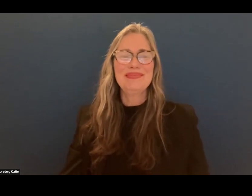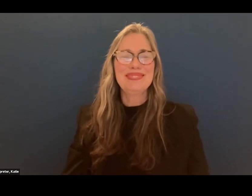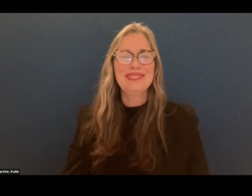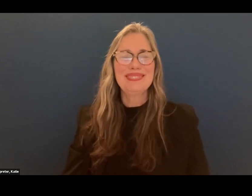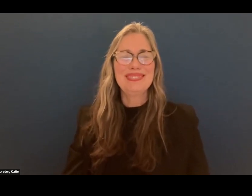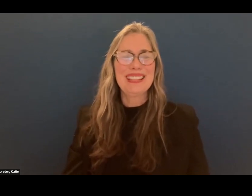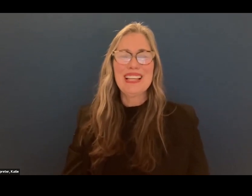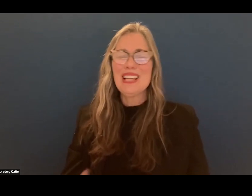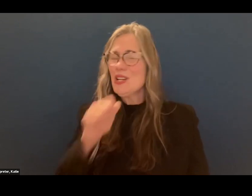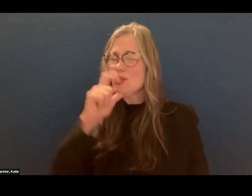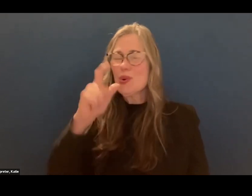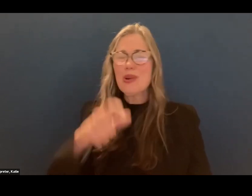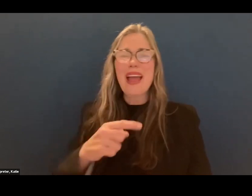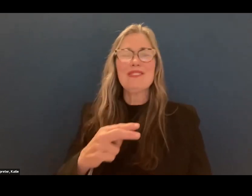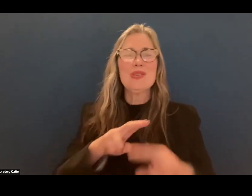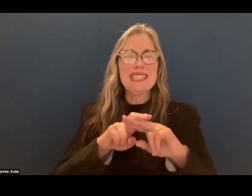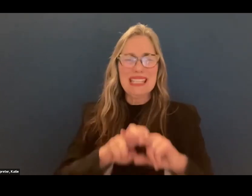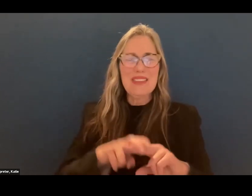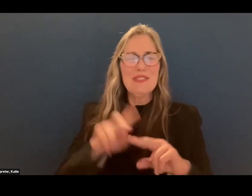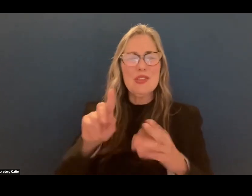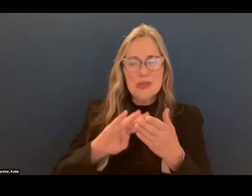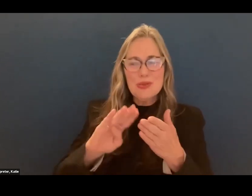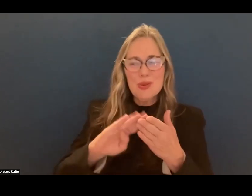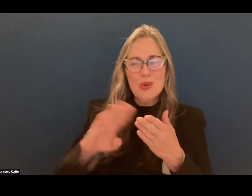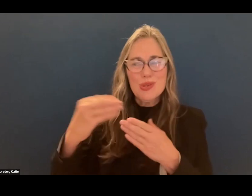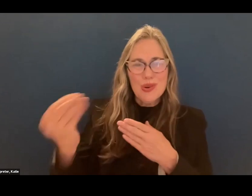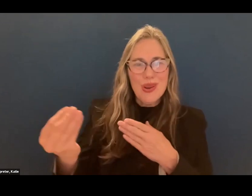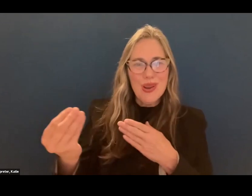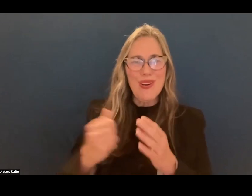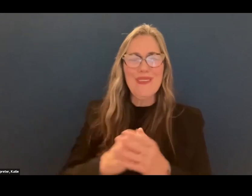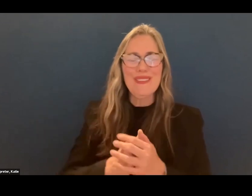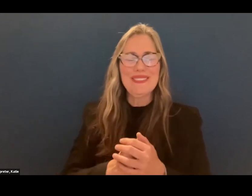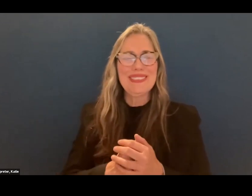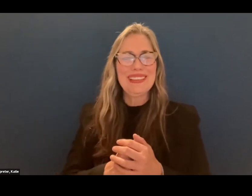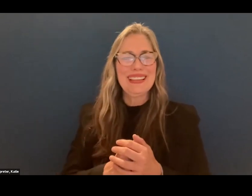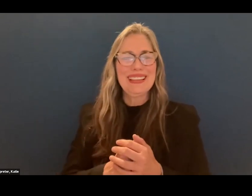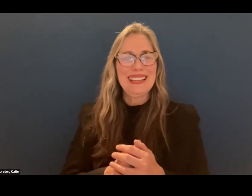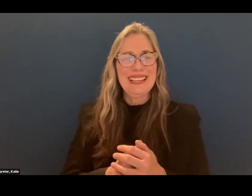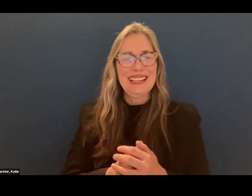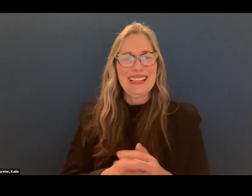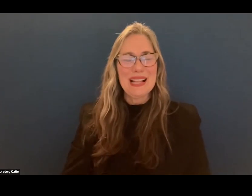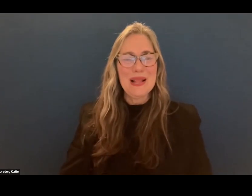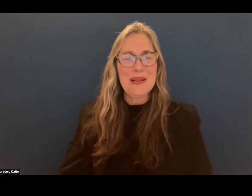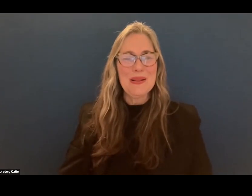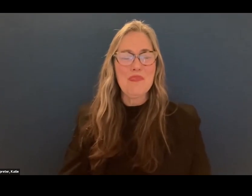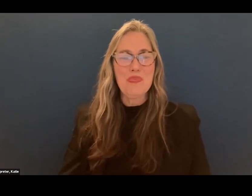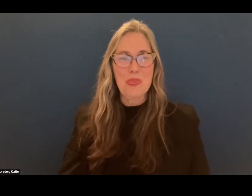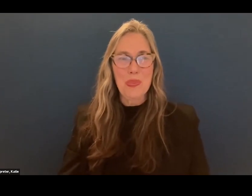You're not glued to the seat, so if you need to be excused, you're all right to do that. So, all right. Thank you.